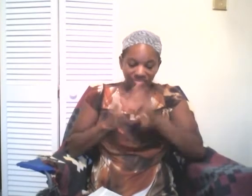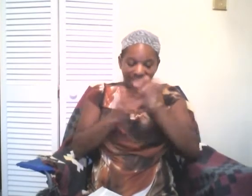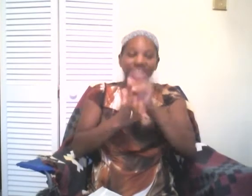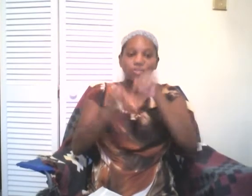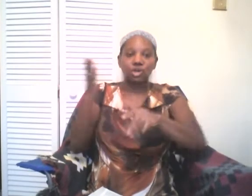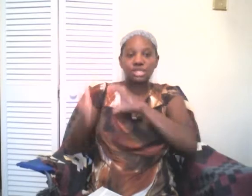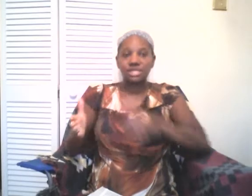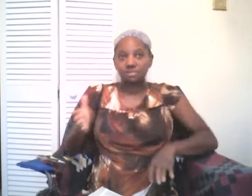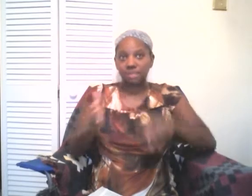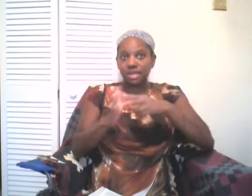That's what Christian means.